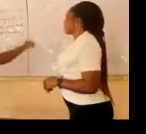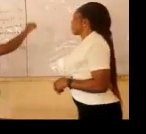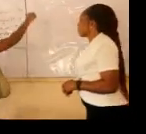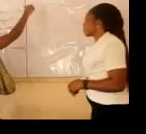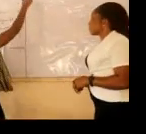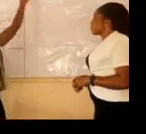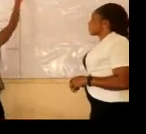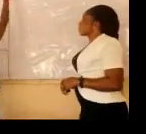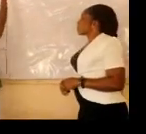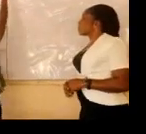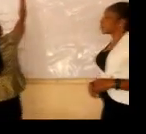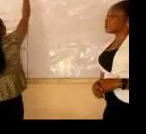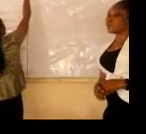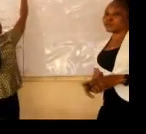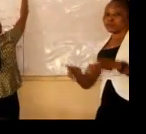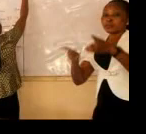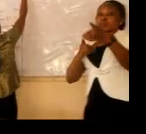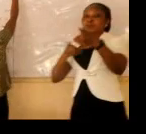define bill.